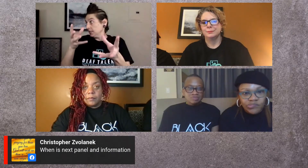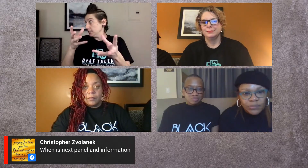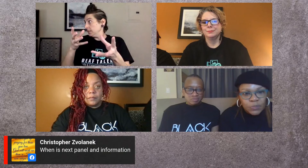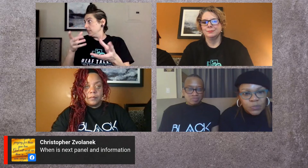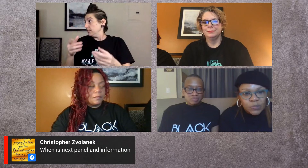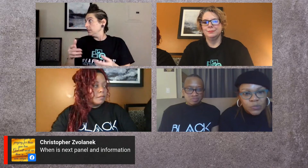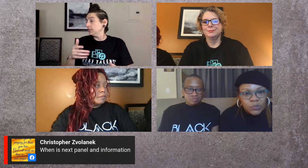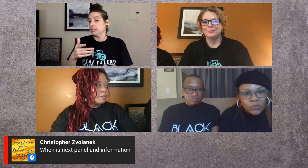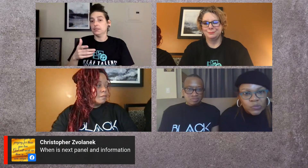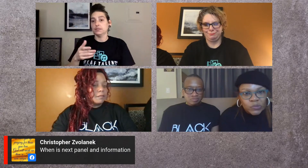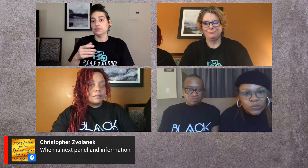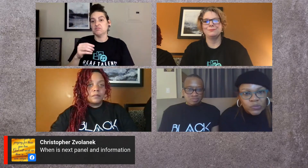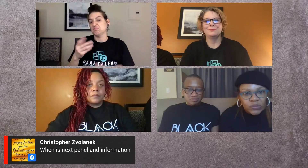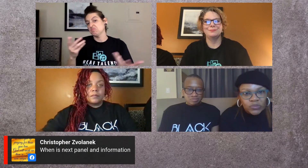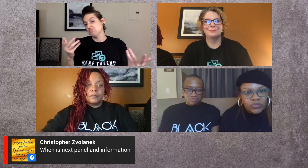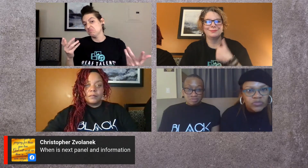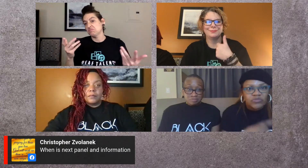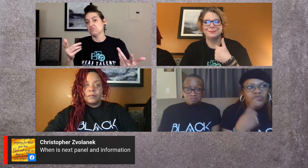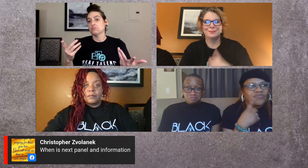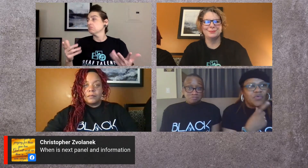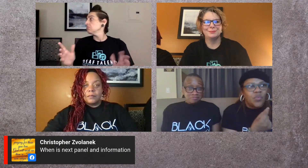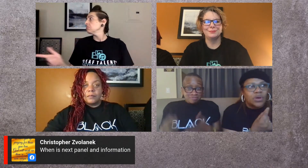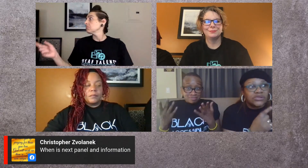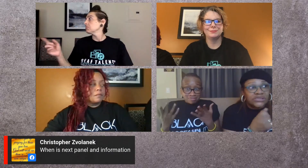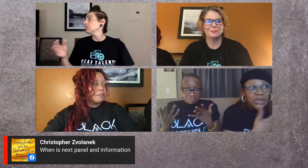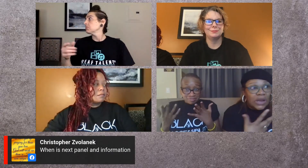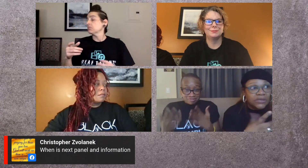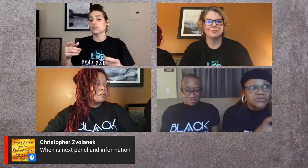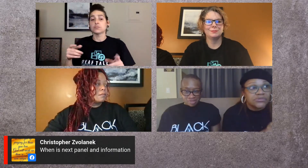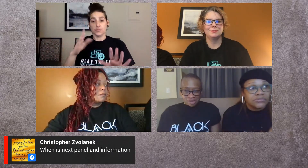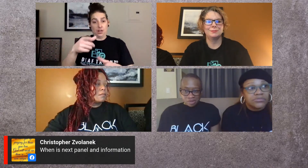the next panel and information?